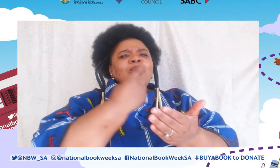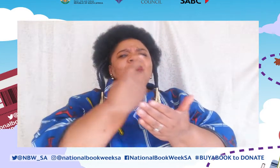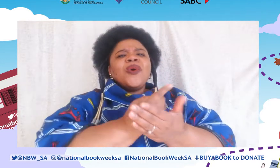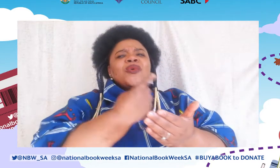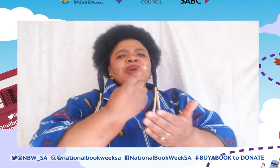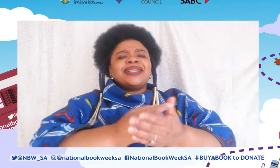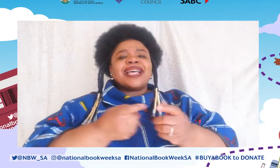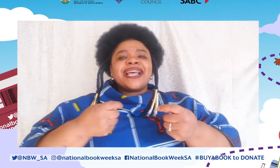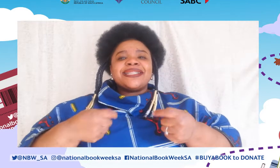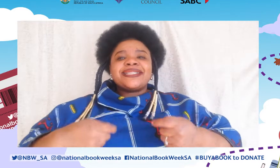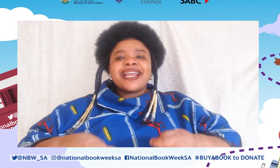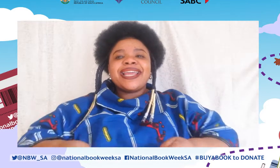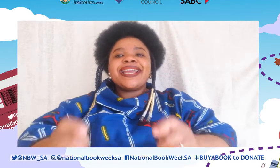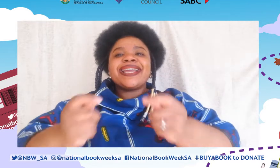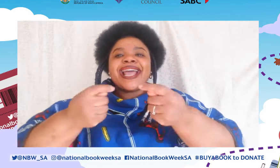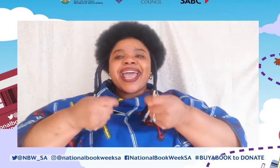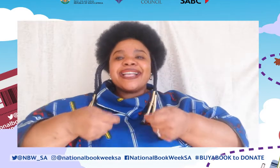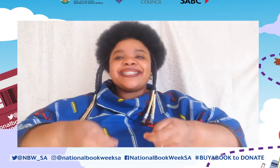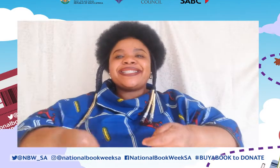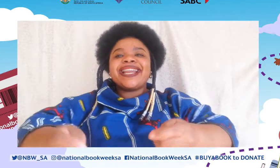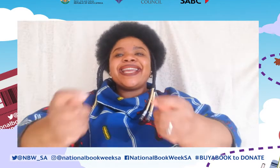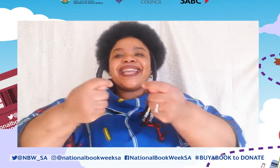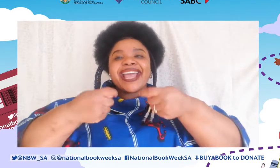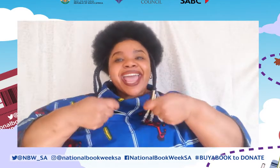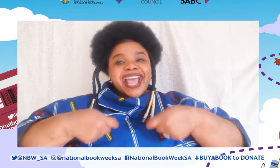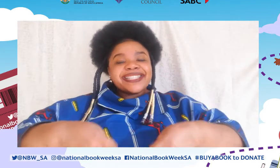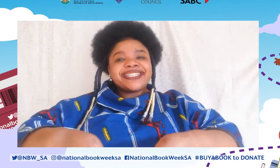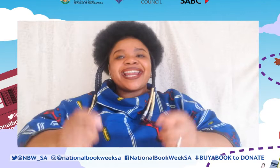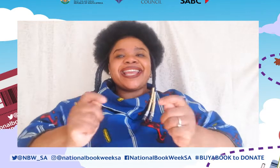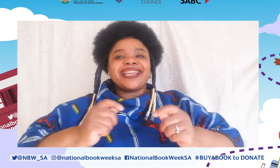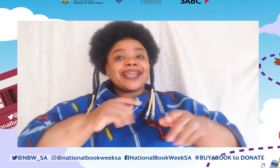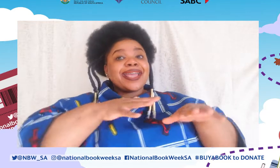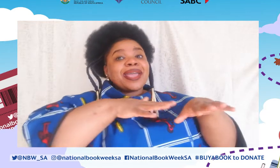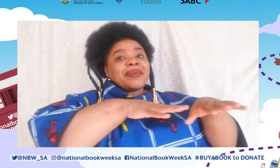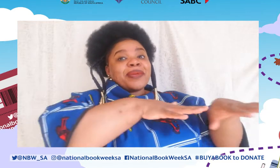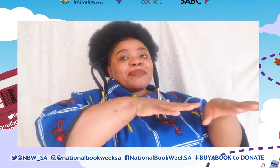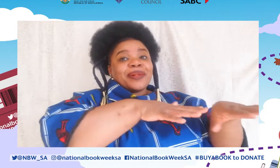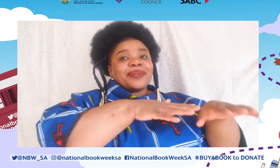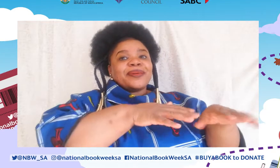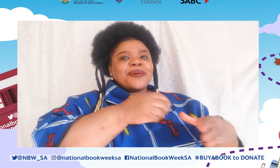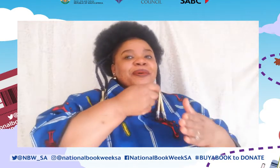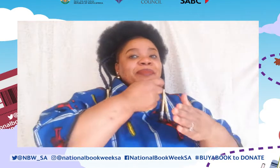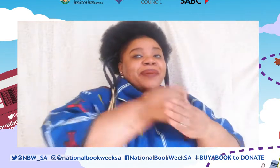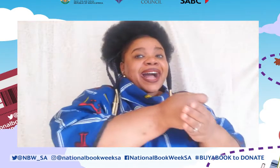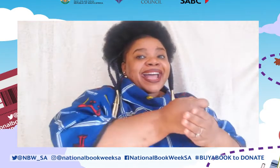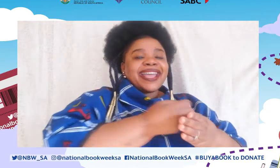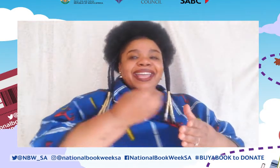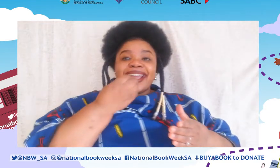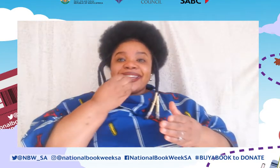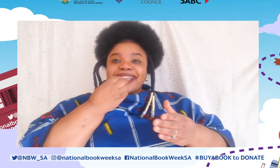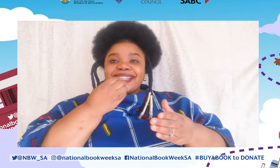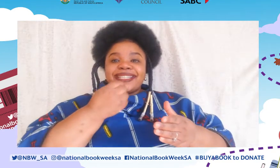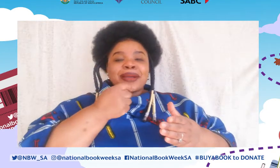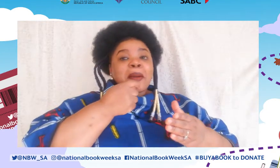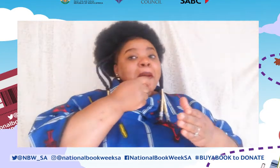was always selling and selling and selling. People would buy